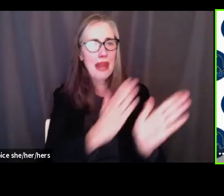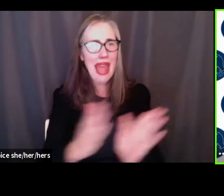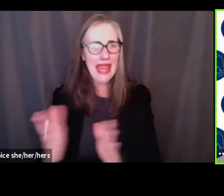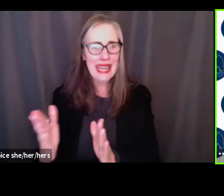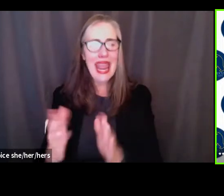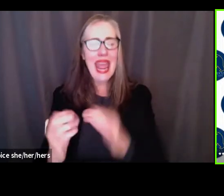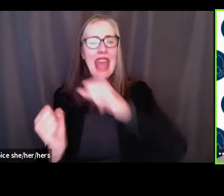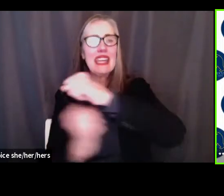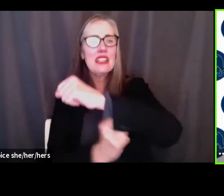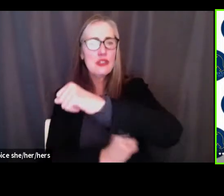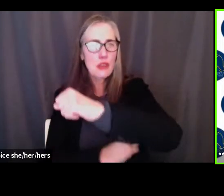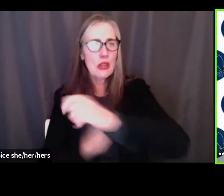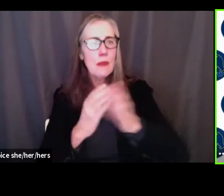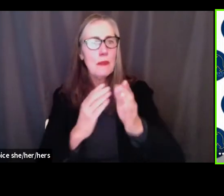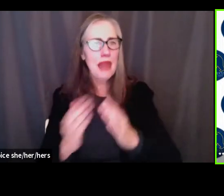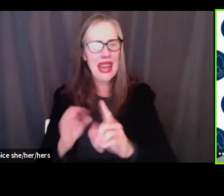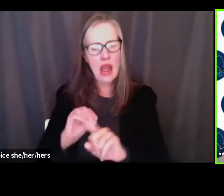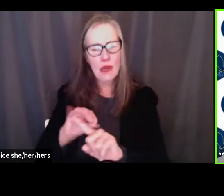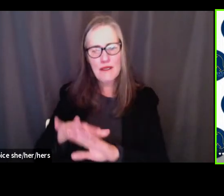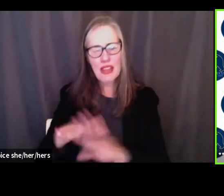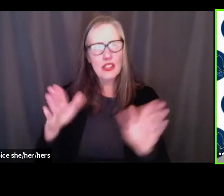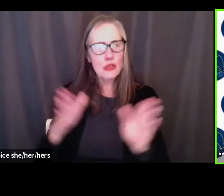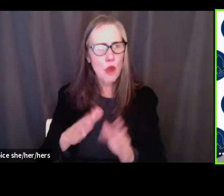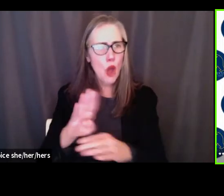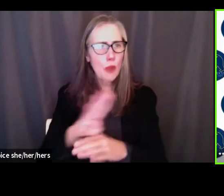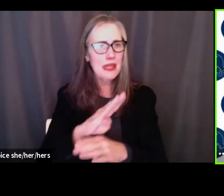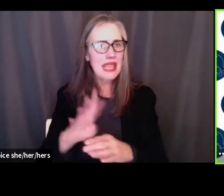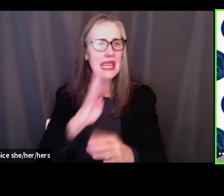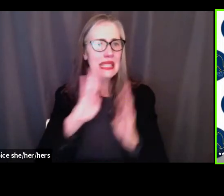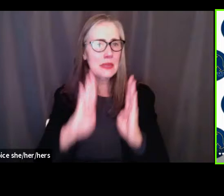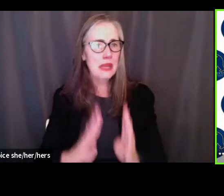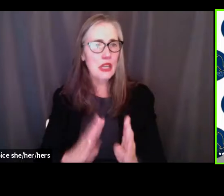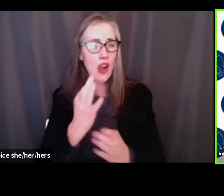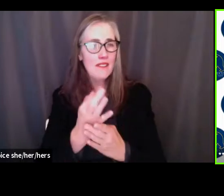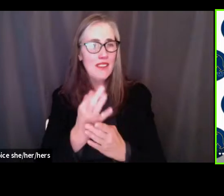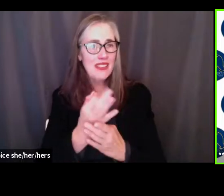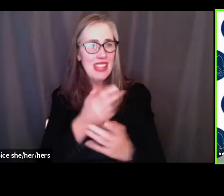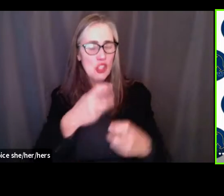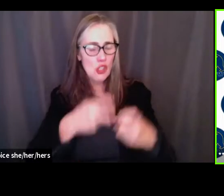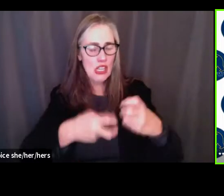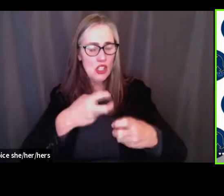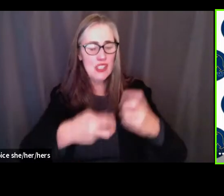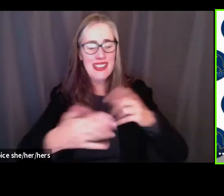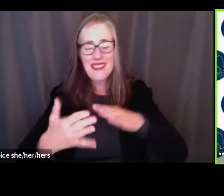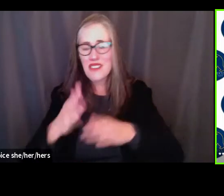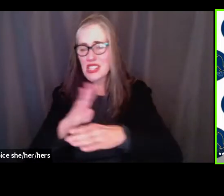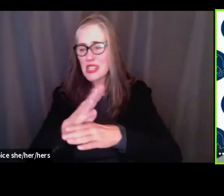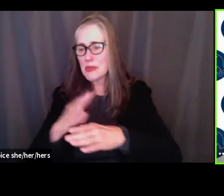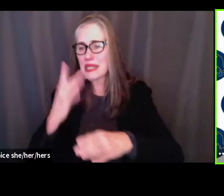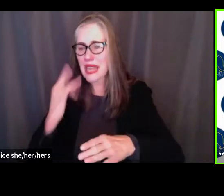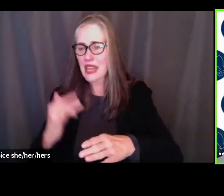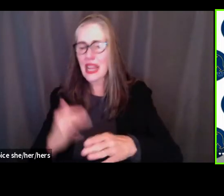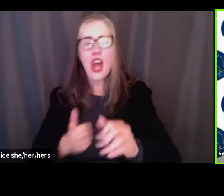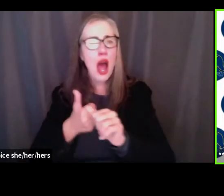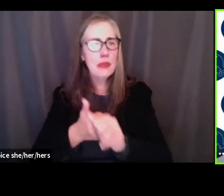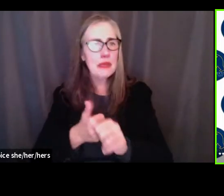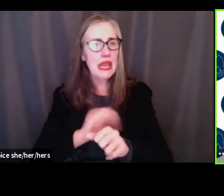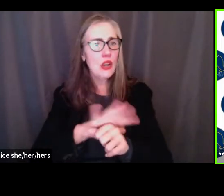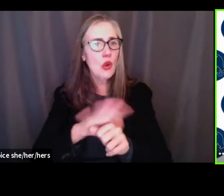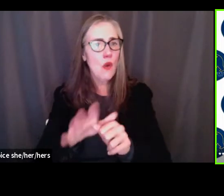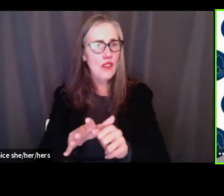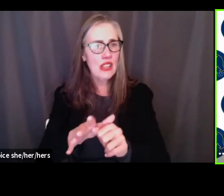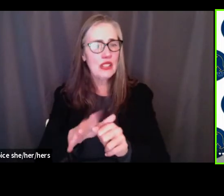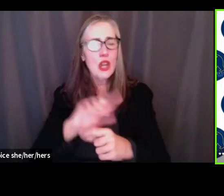businesses. They also had speakers on financial issues facing businesses in California, an update on COVID regulations as we come out